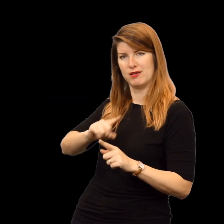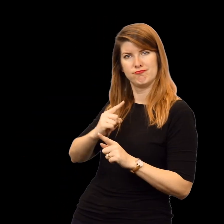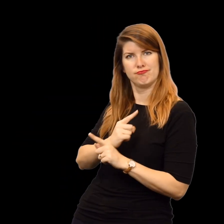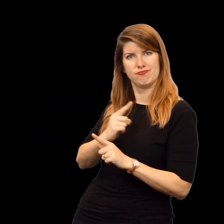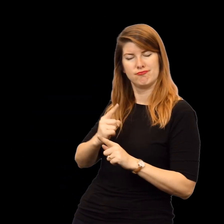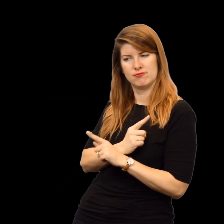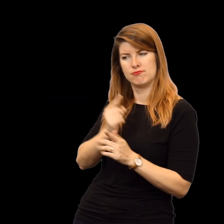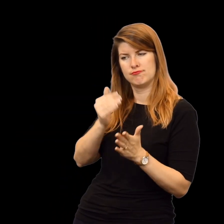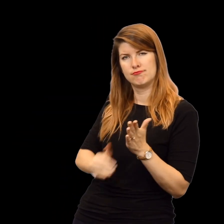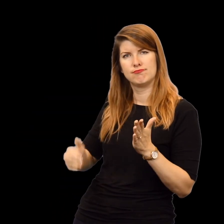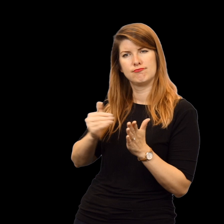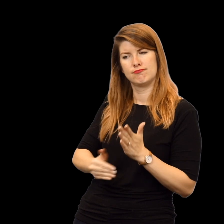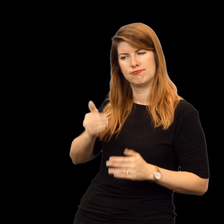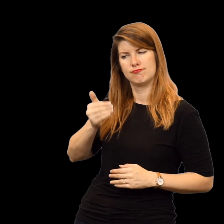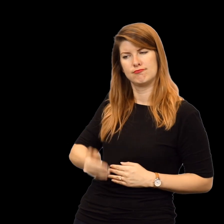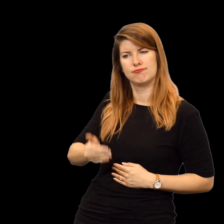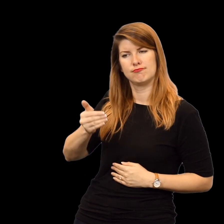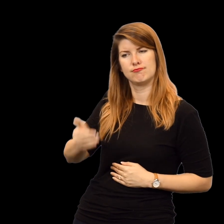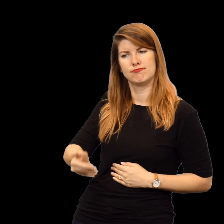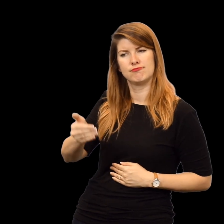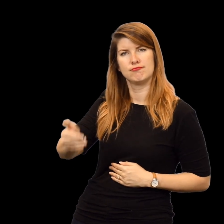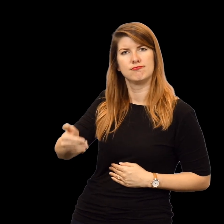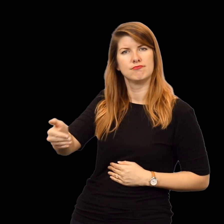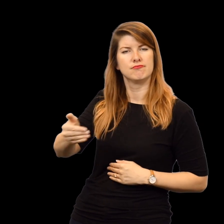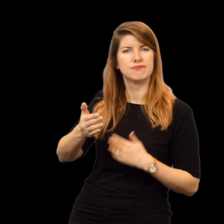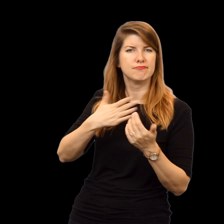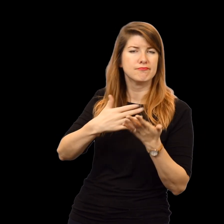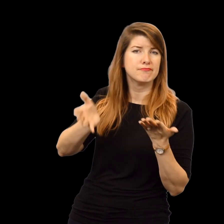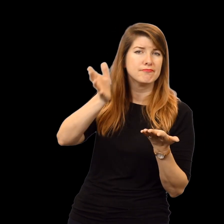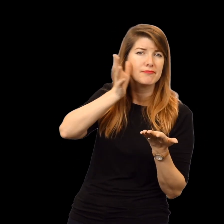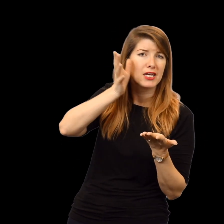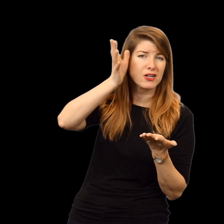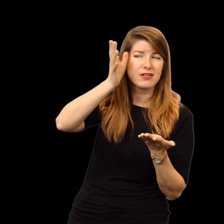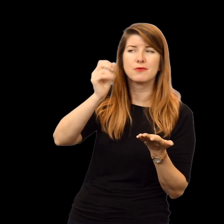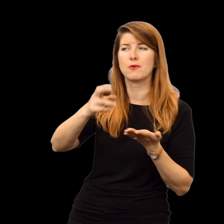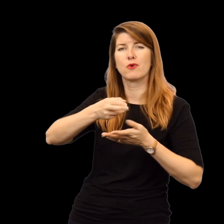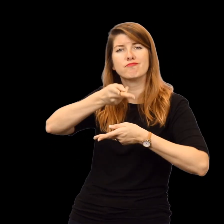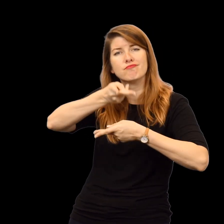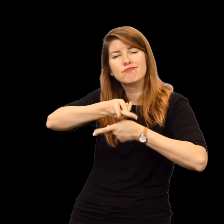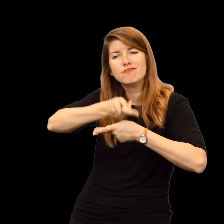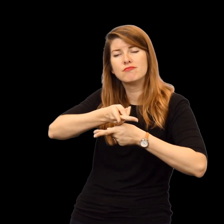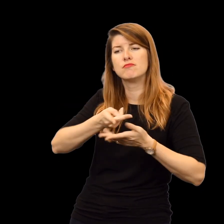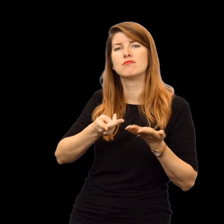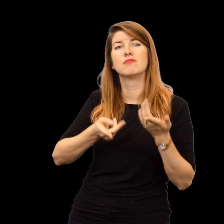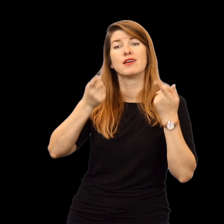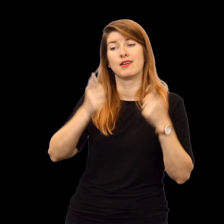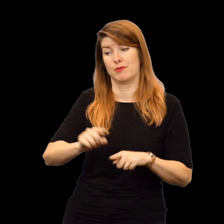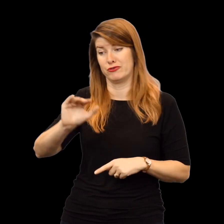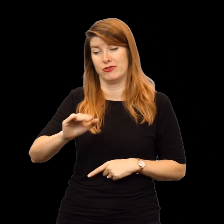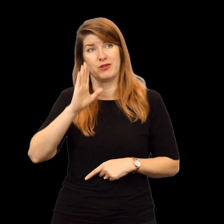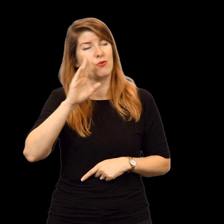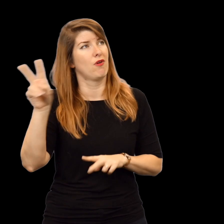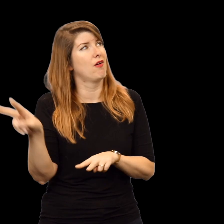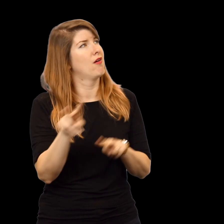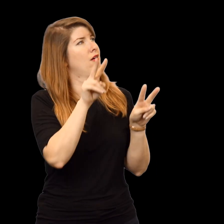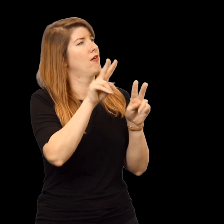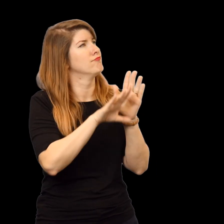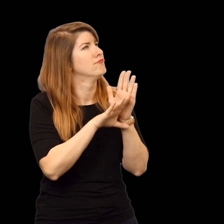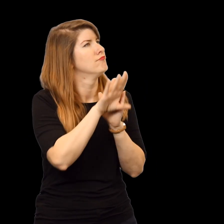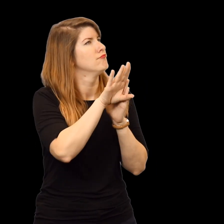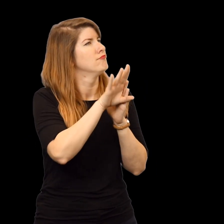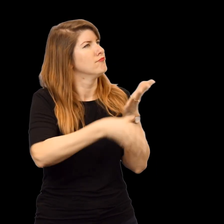appropriately, repeatedly, by a parent or a caregiver, where they develop a trust,